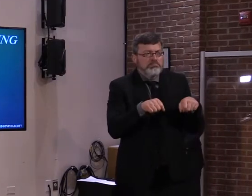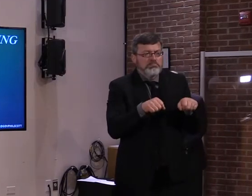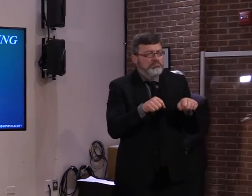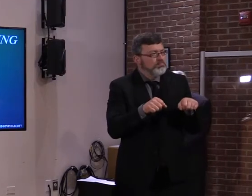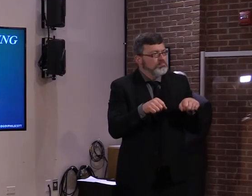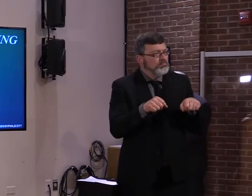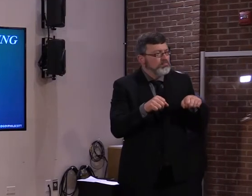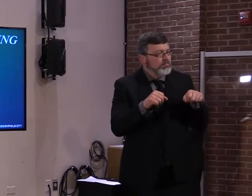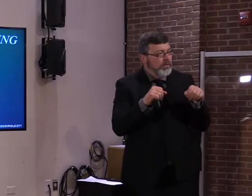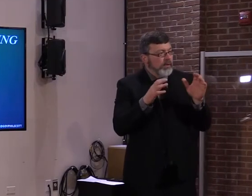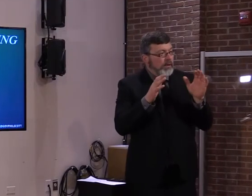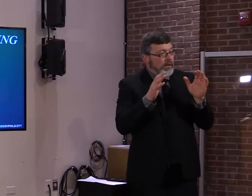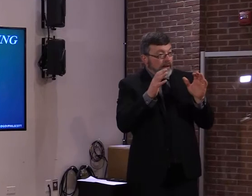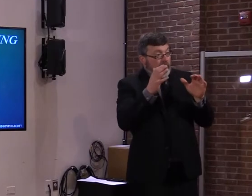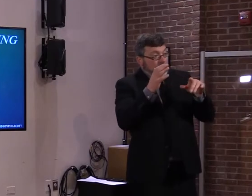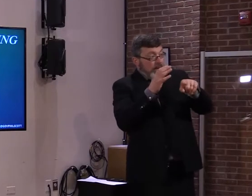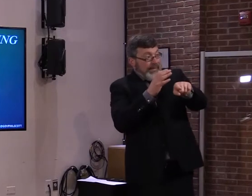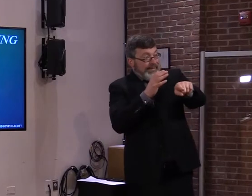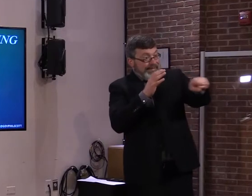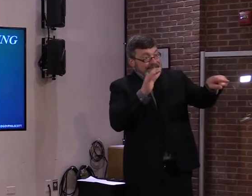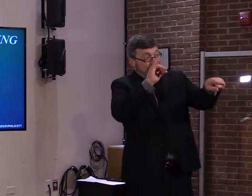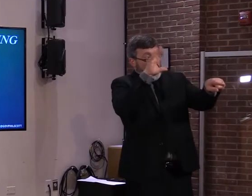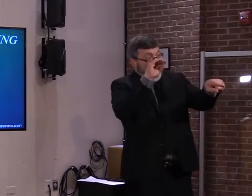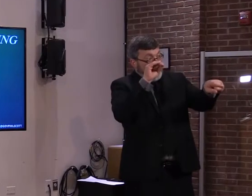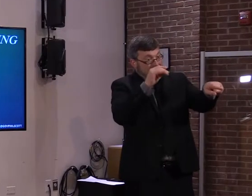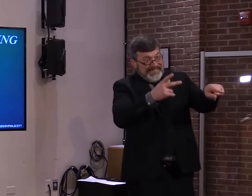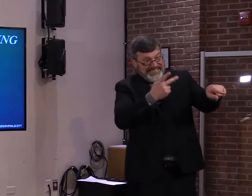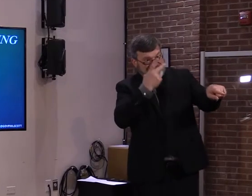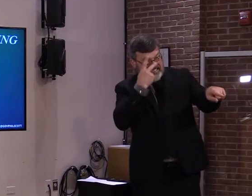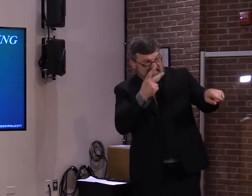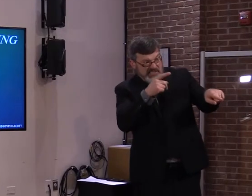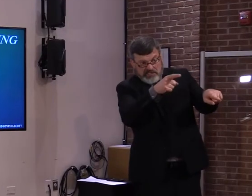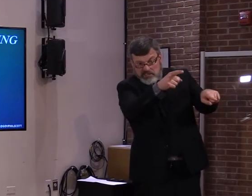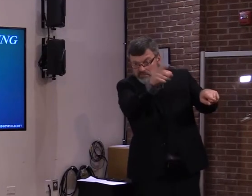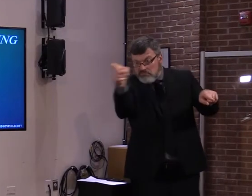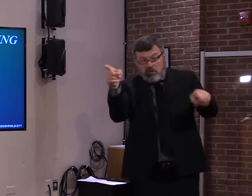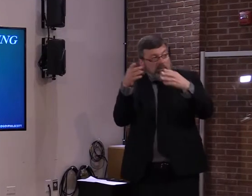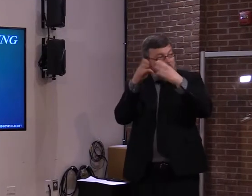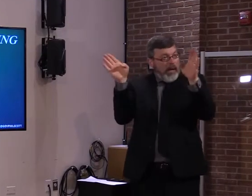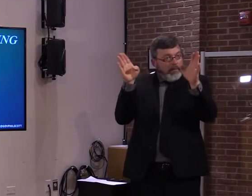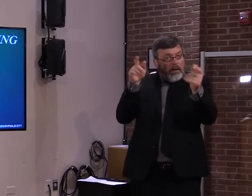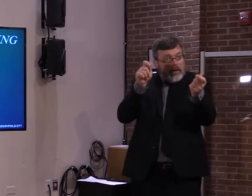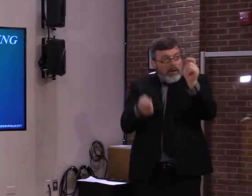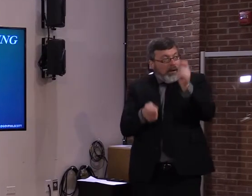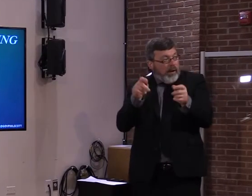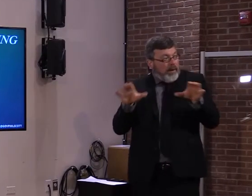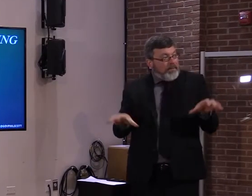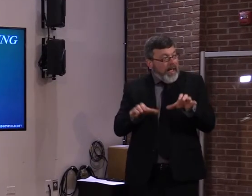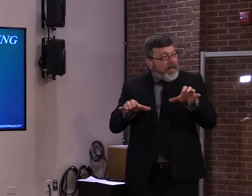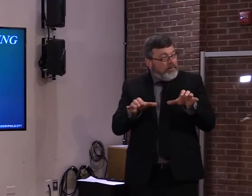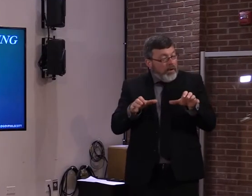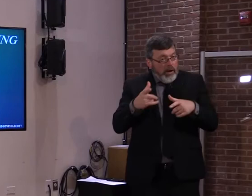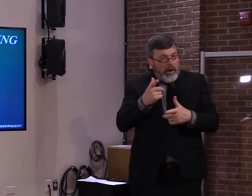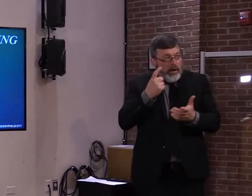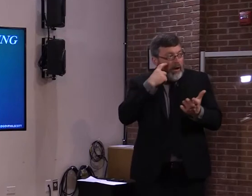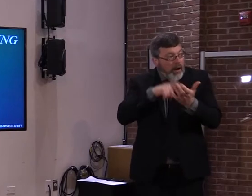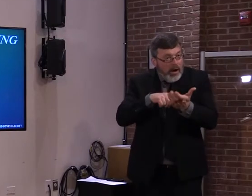in less medical care and therefore more savings, generally those are types of programs that can be